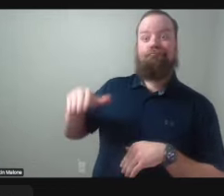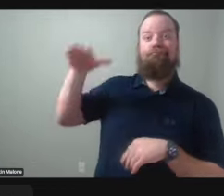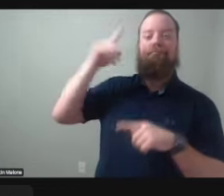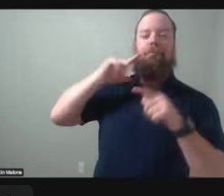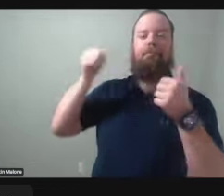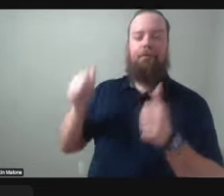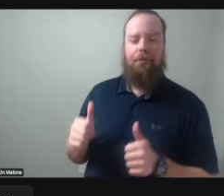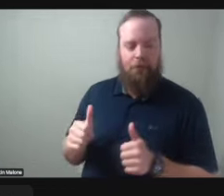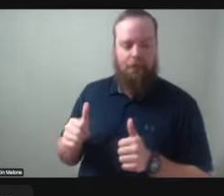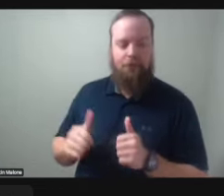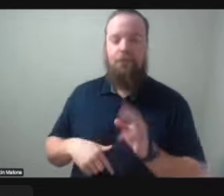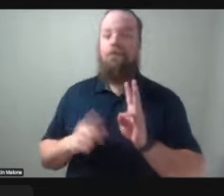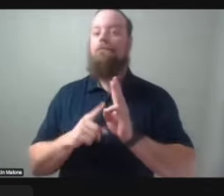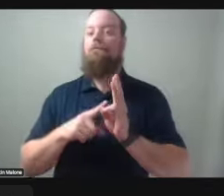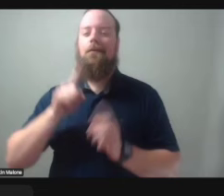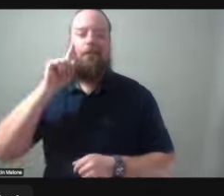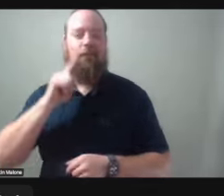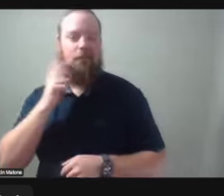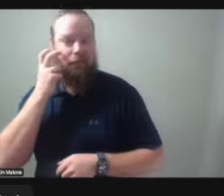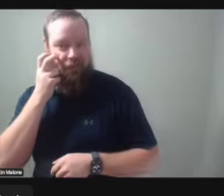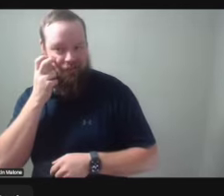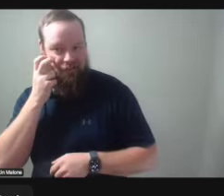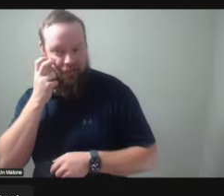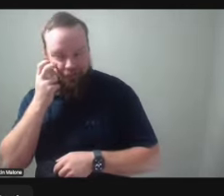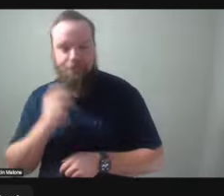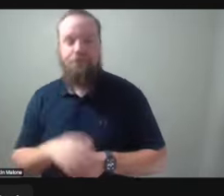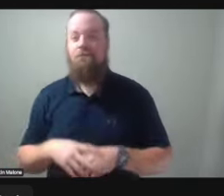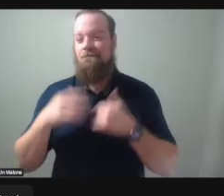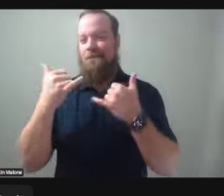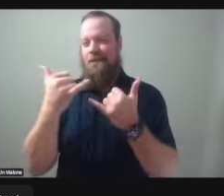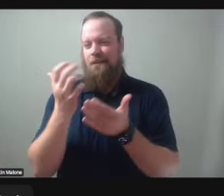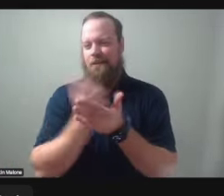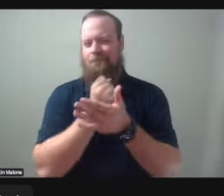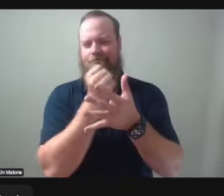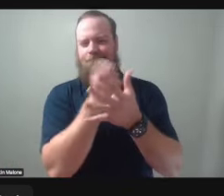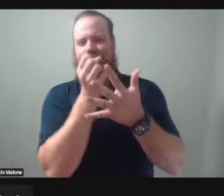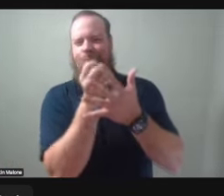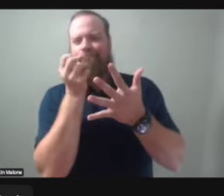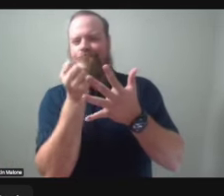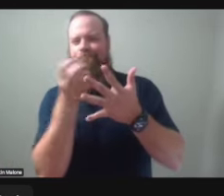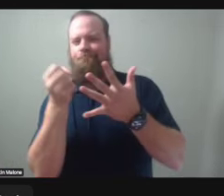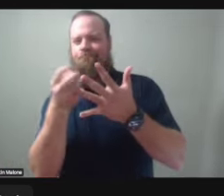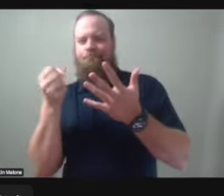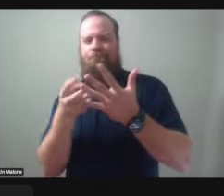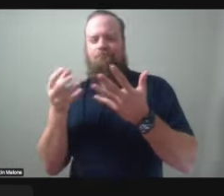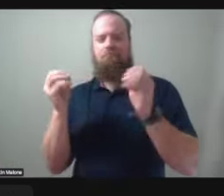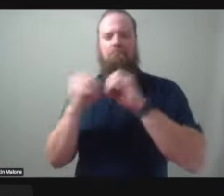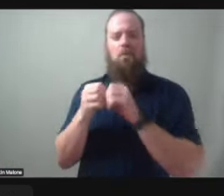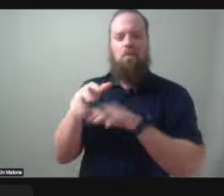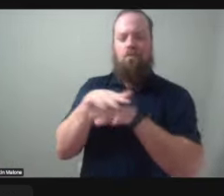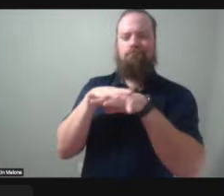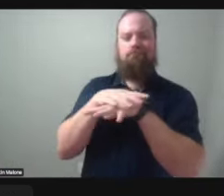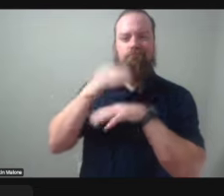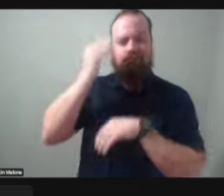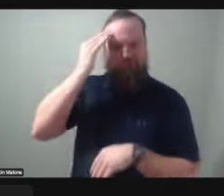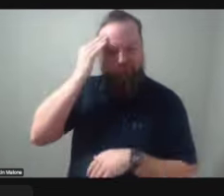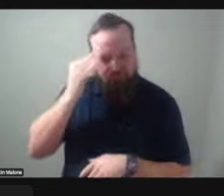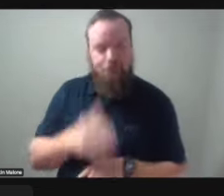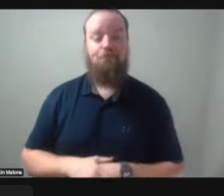CODAs, hard of hearing individuals, latent deaf, and people who are deaf blind. I'm going to go back and